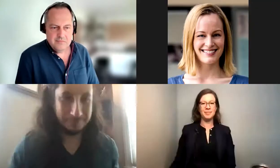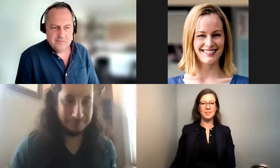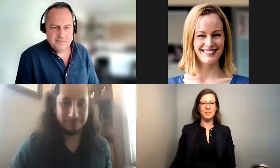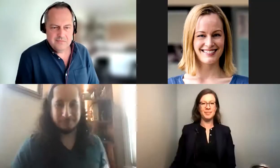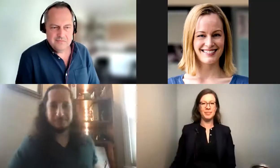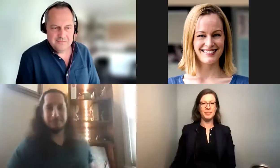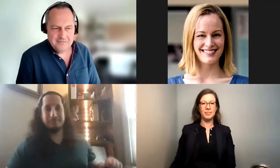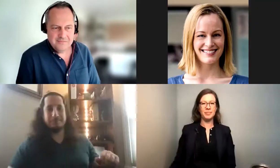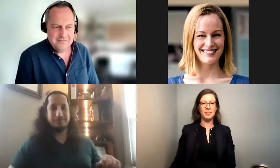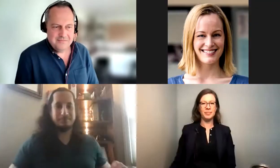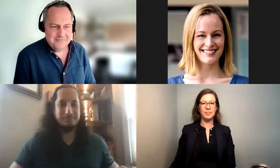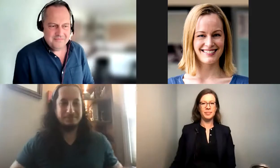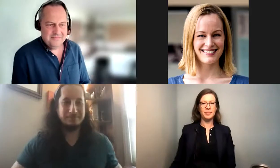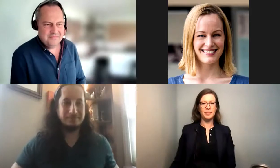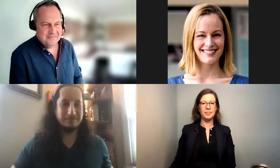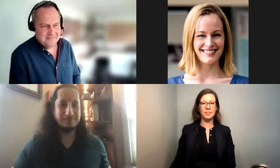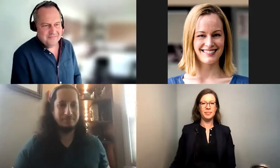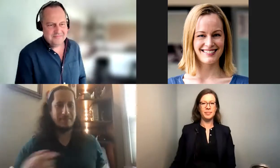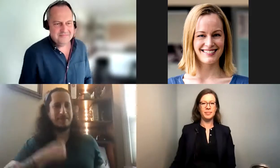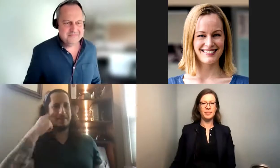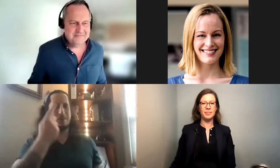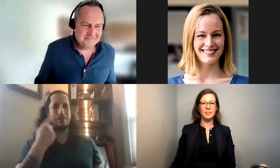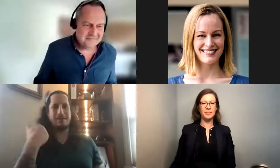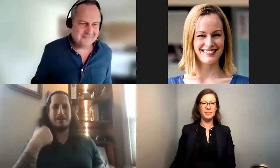Hi, good morning.